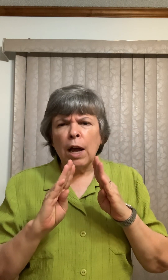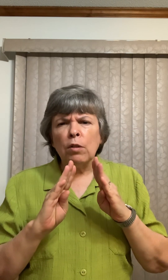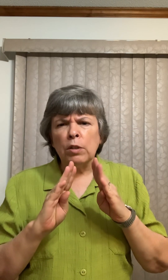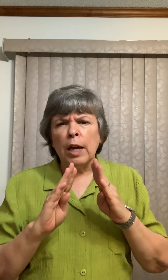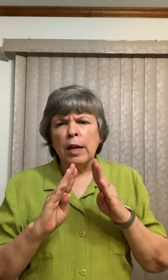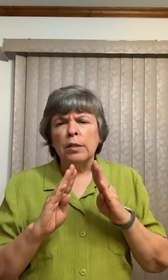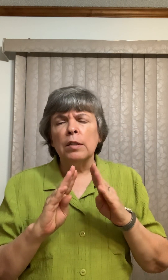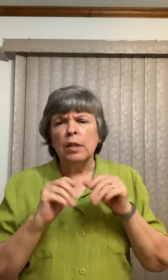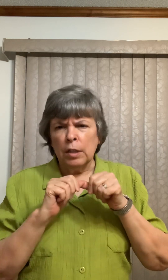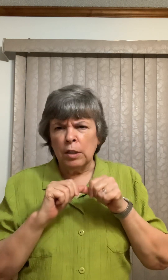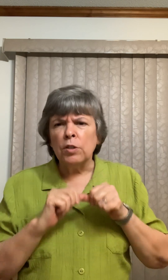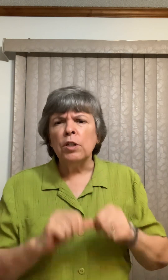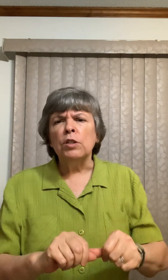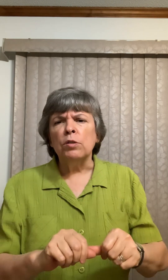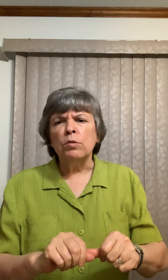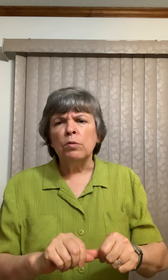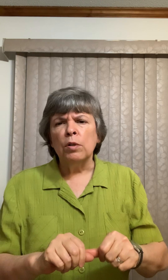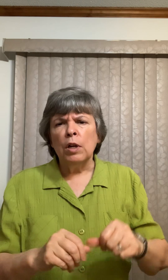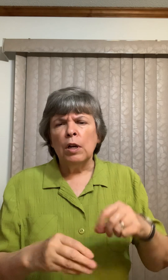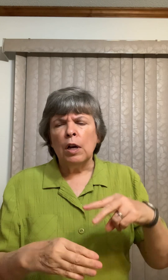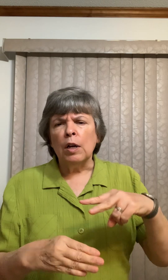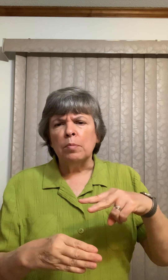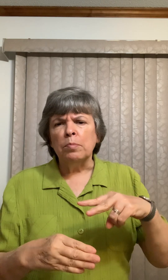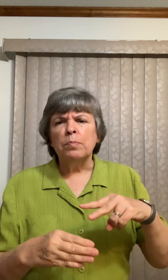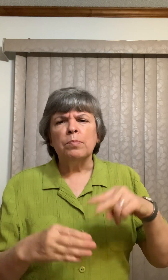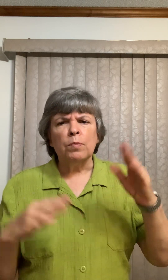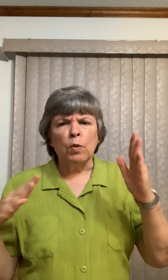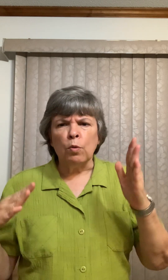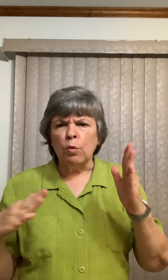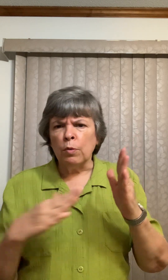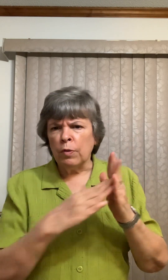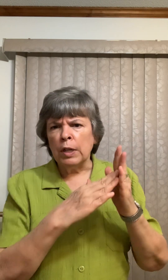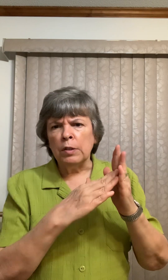child can continue or face